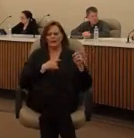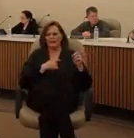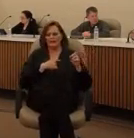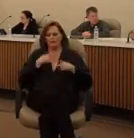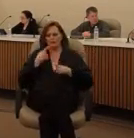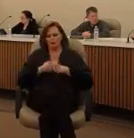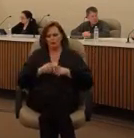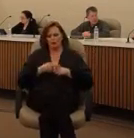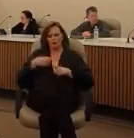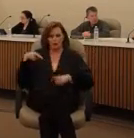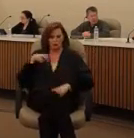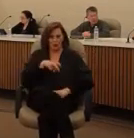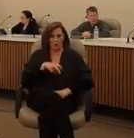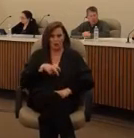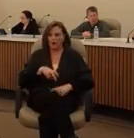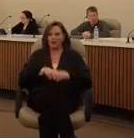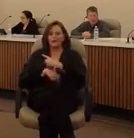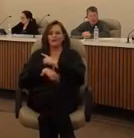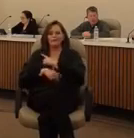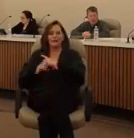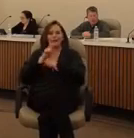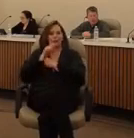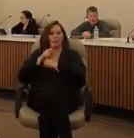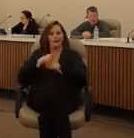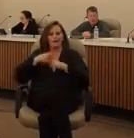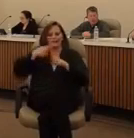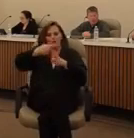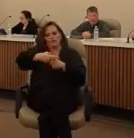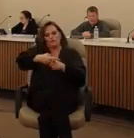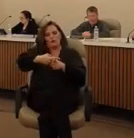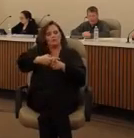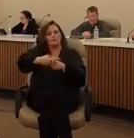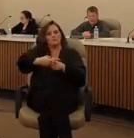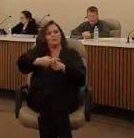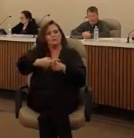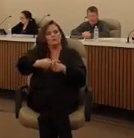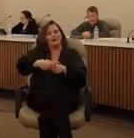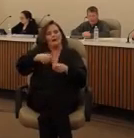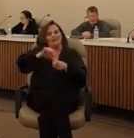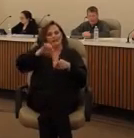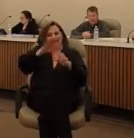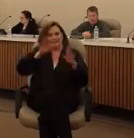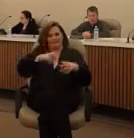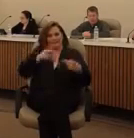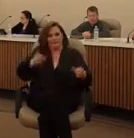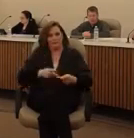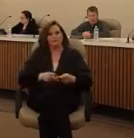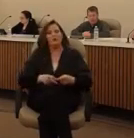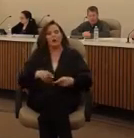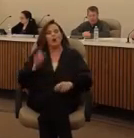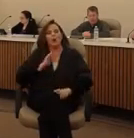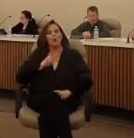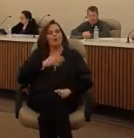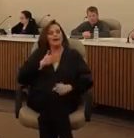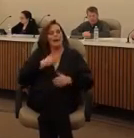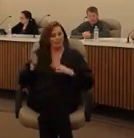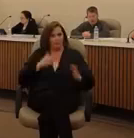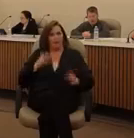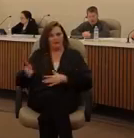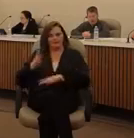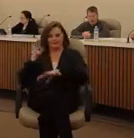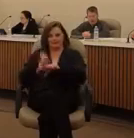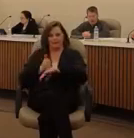west side would. I wouldn't want them at the gas station. The crosswalk, there is plans for a crosswalk to go in